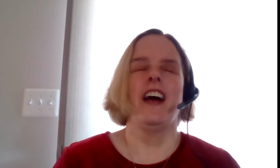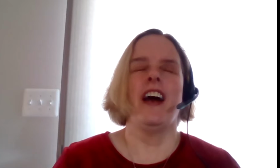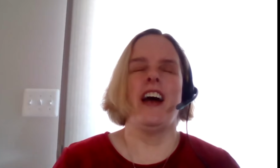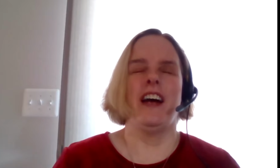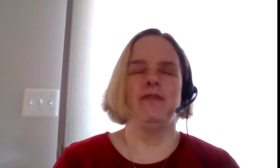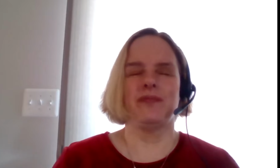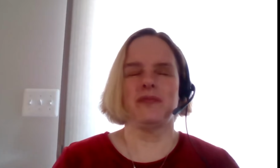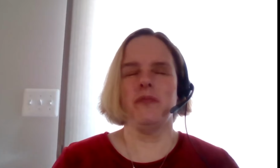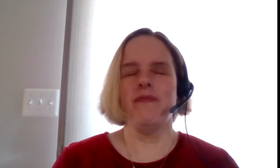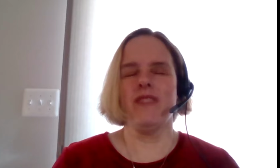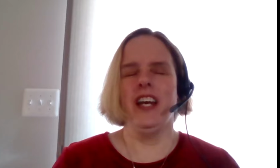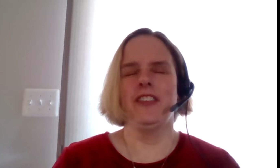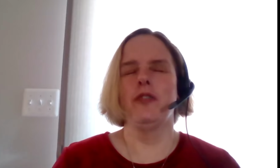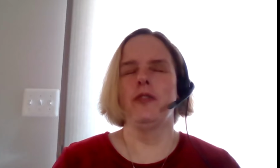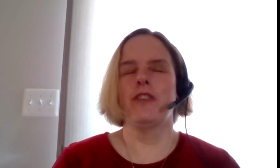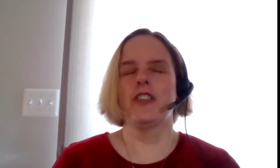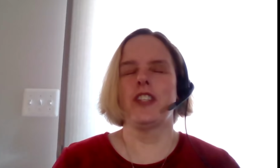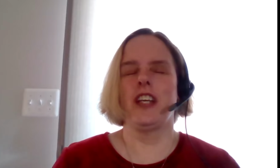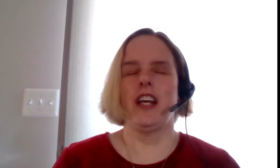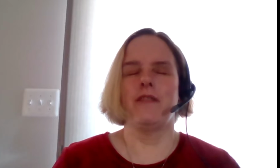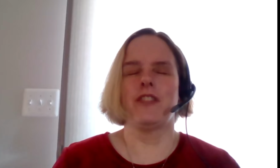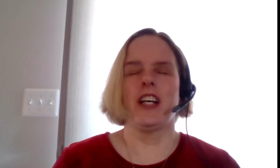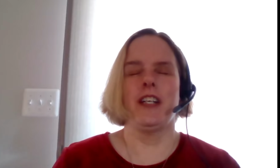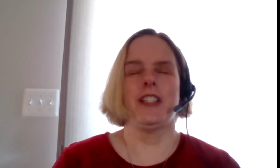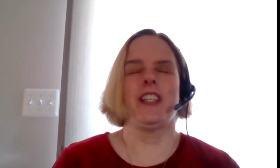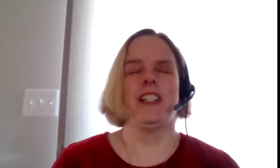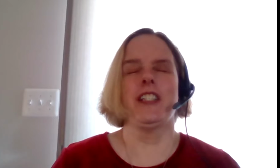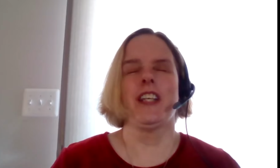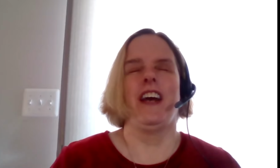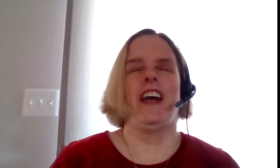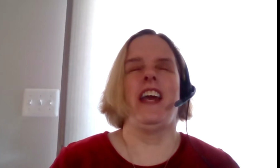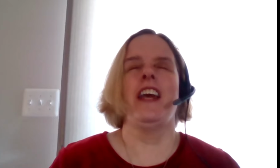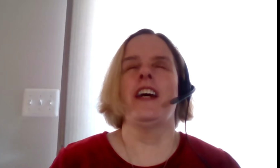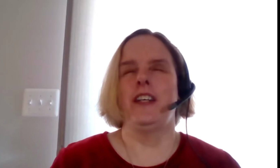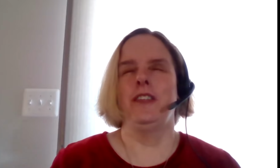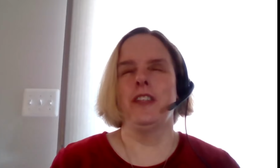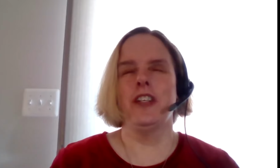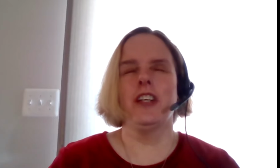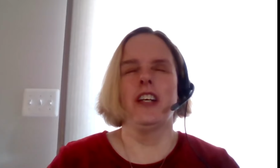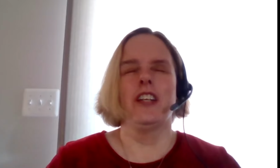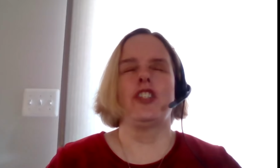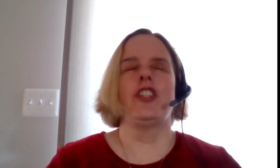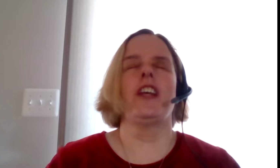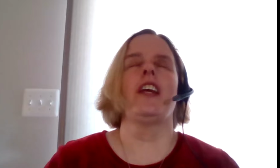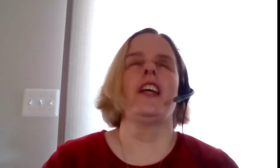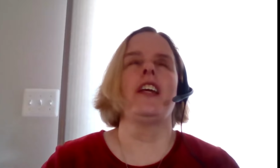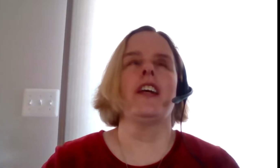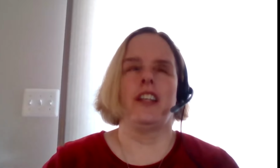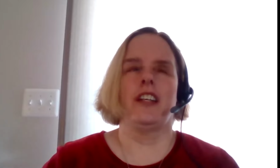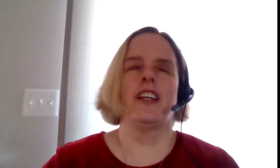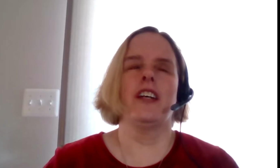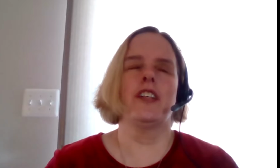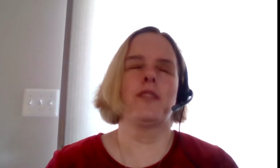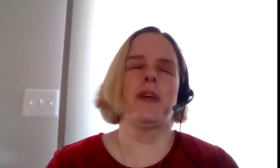Pharmacy at the University of Sciences, and